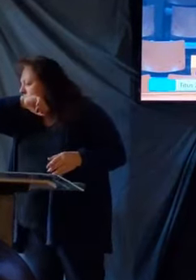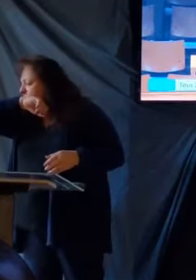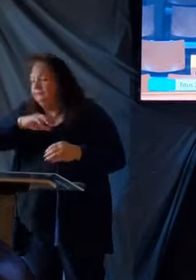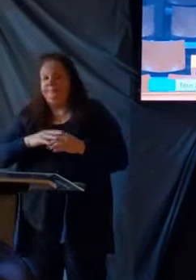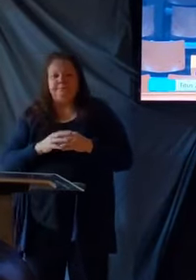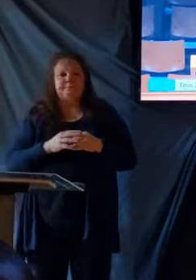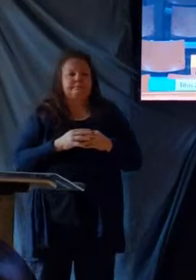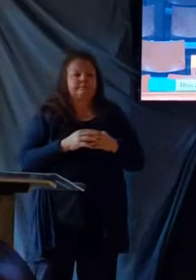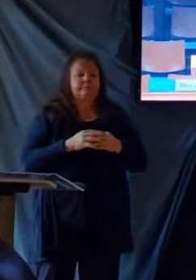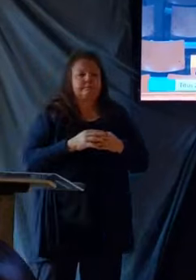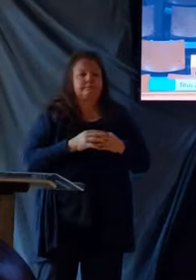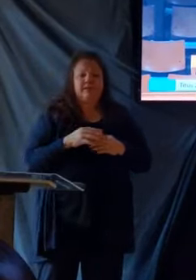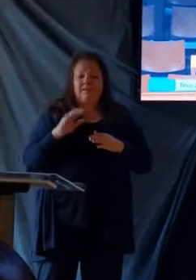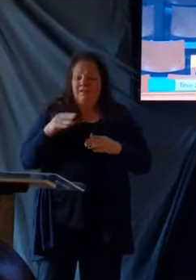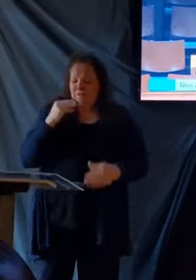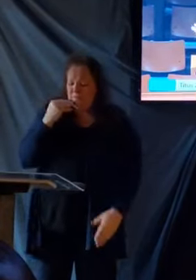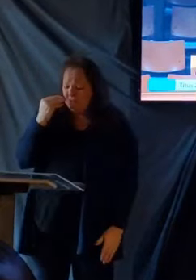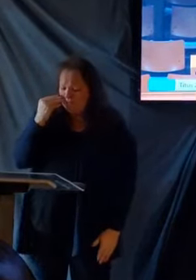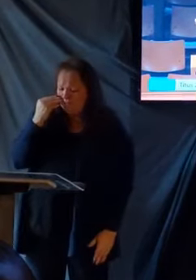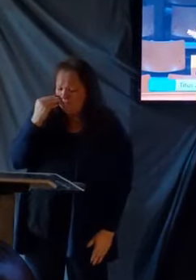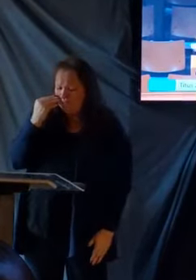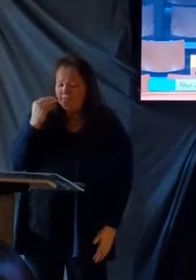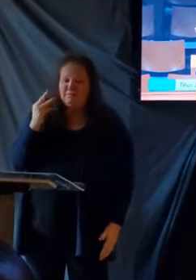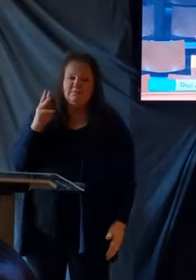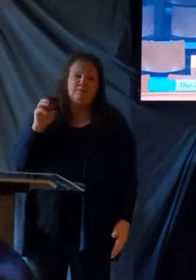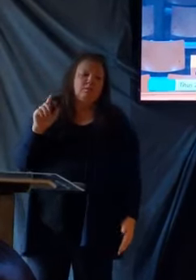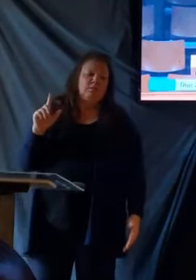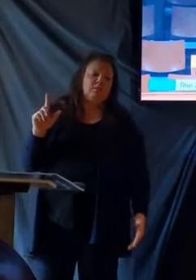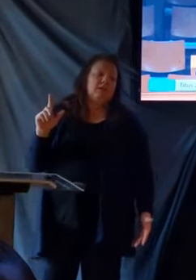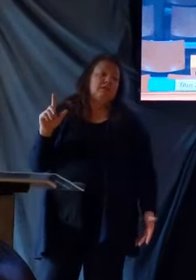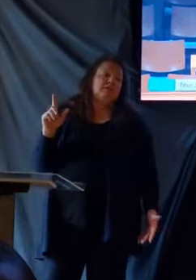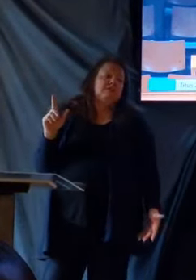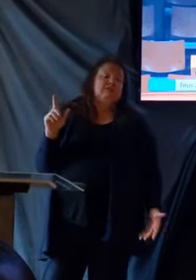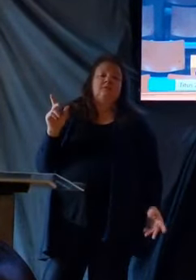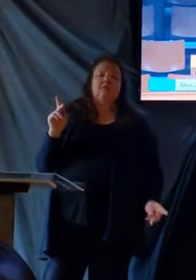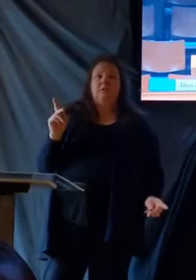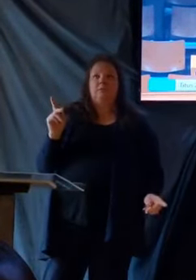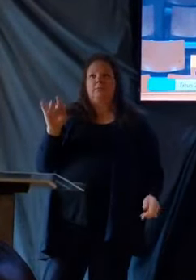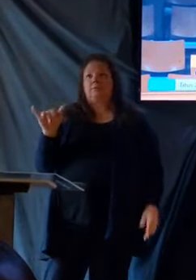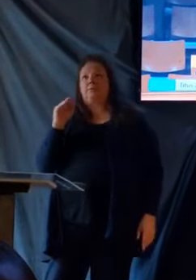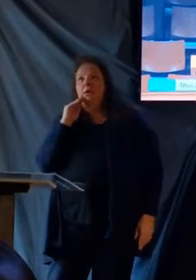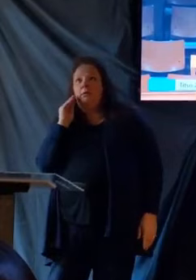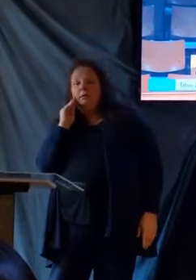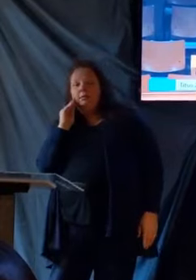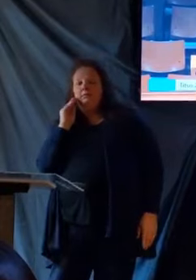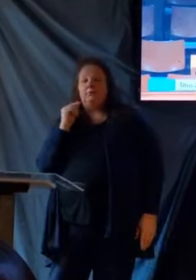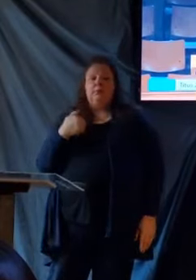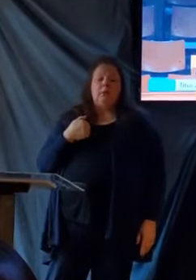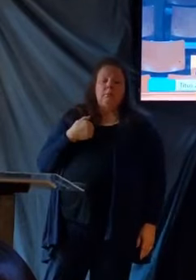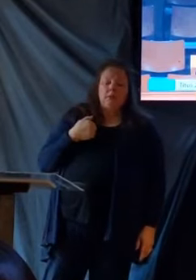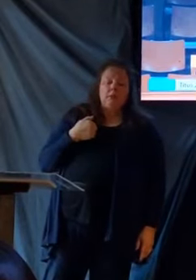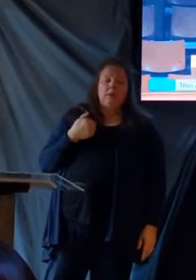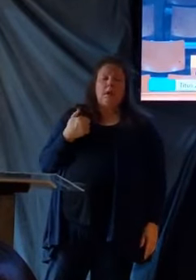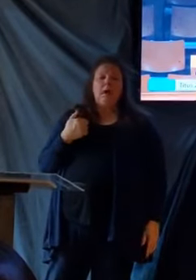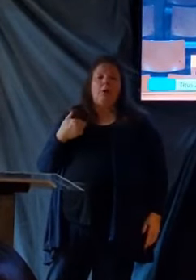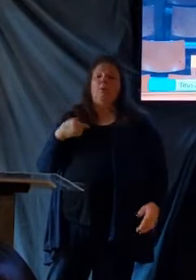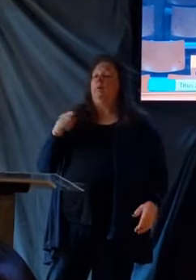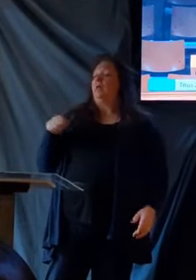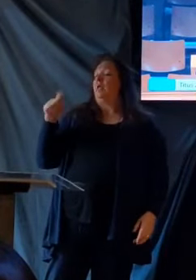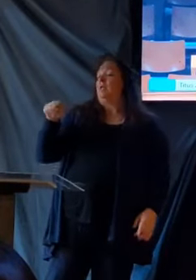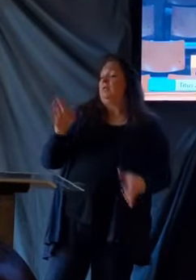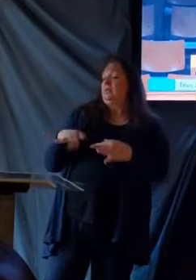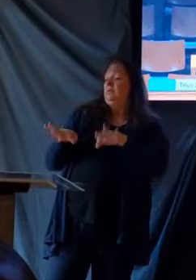And the home is, I guess there's some people doing that, but they're not the people we